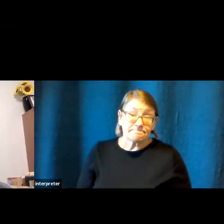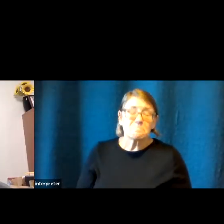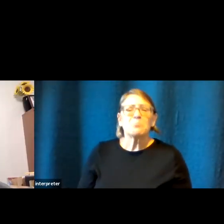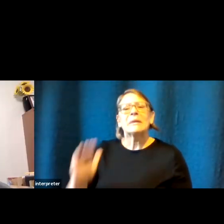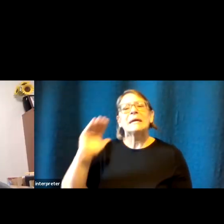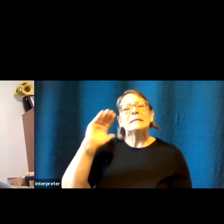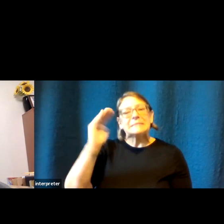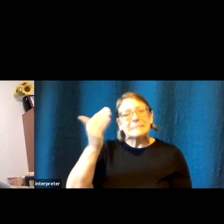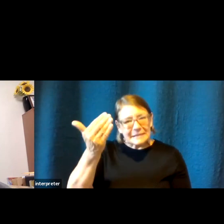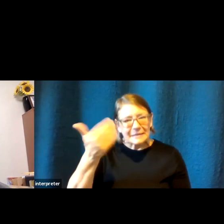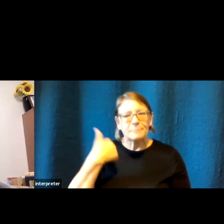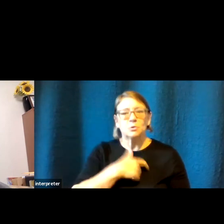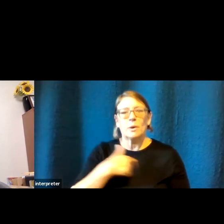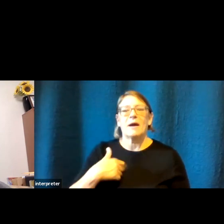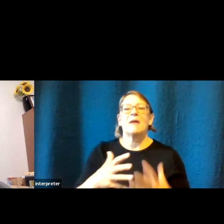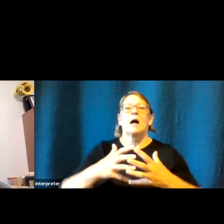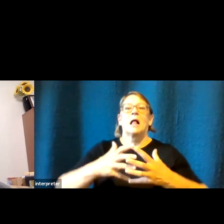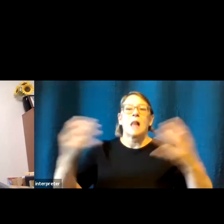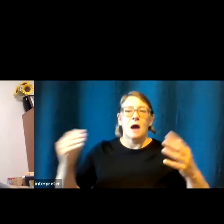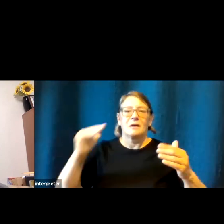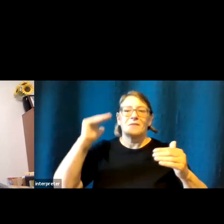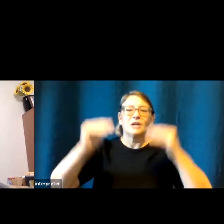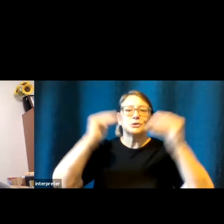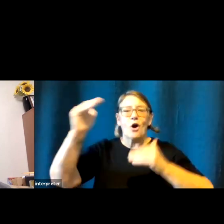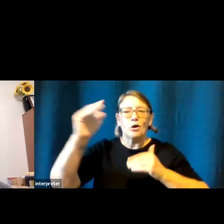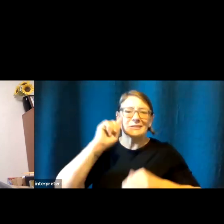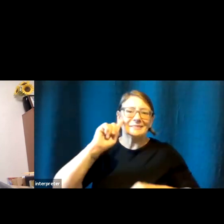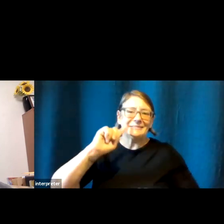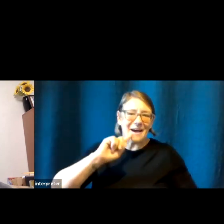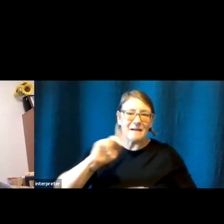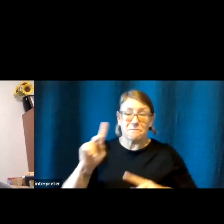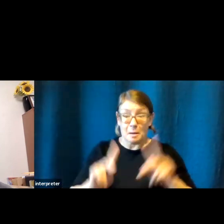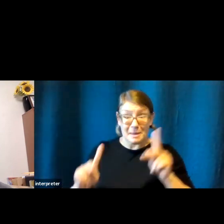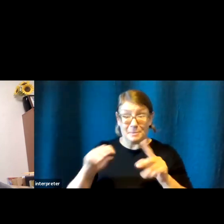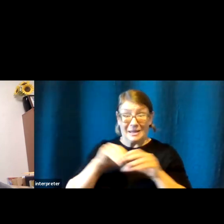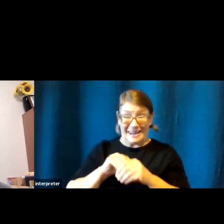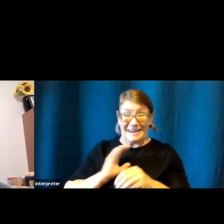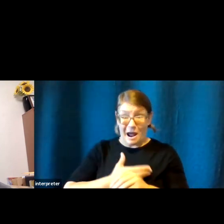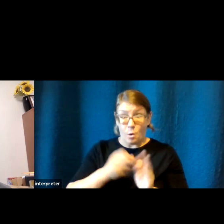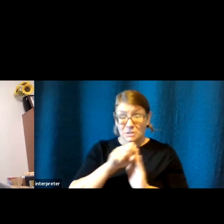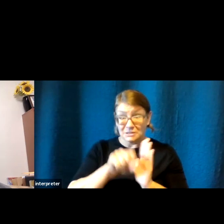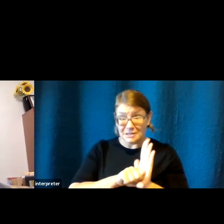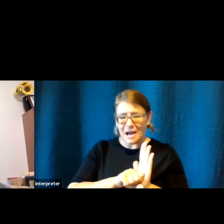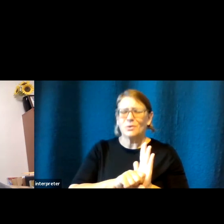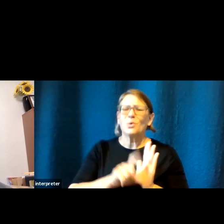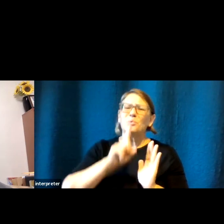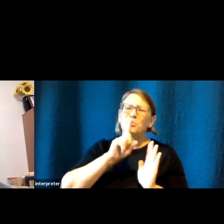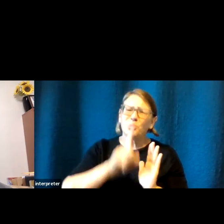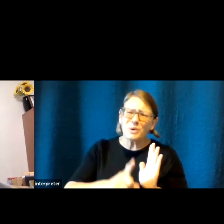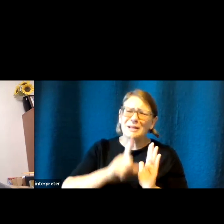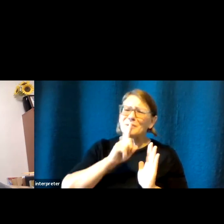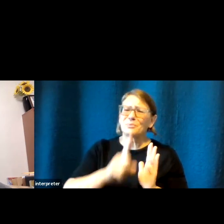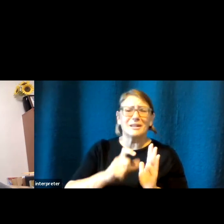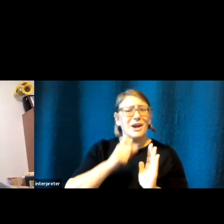seems to me that we have a lot of adult deaf people in our state who really, really are